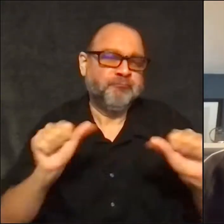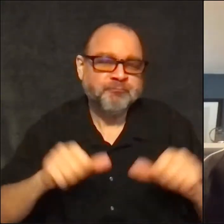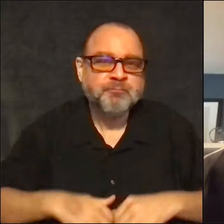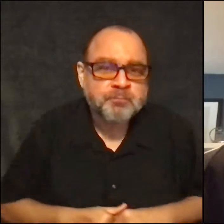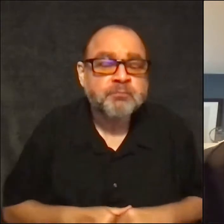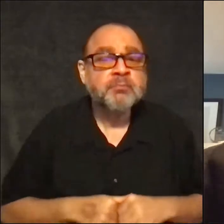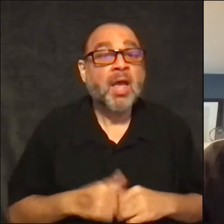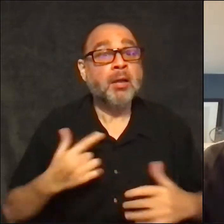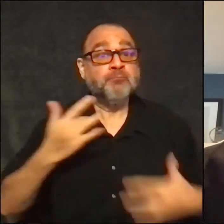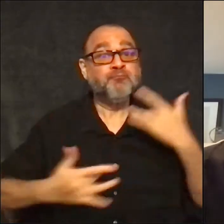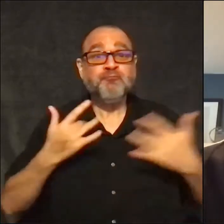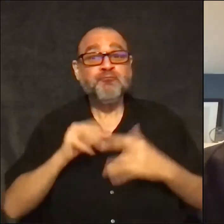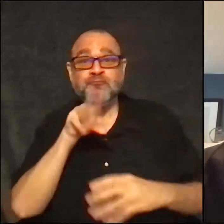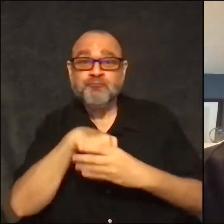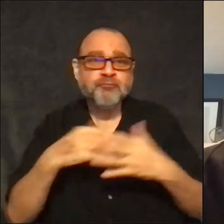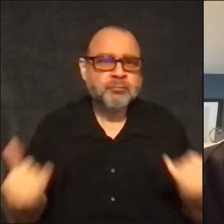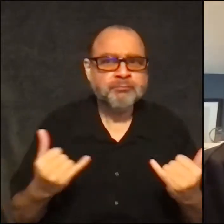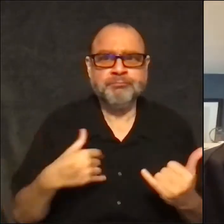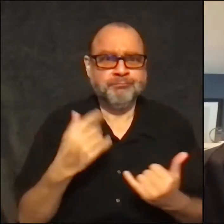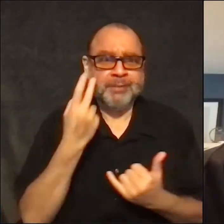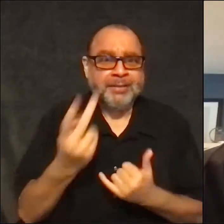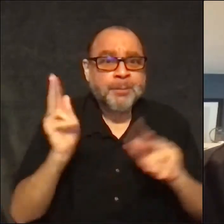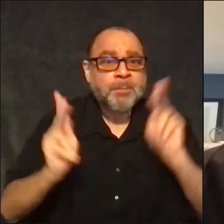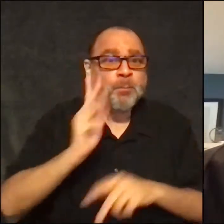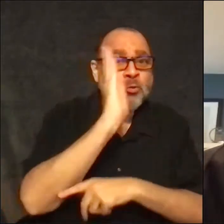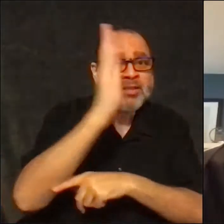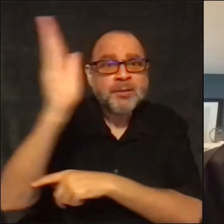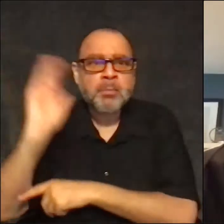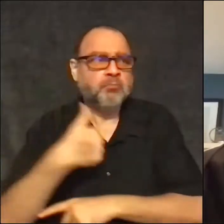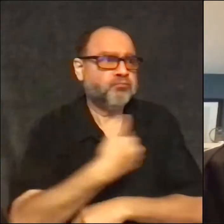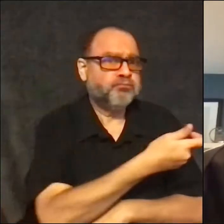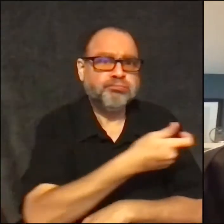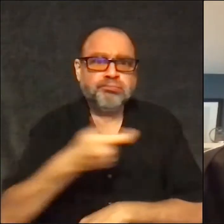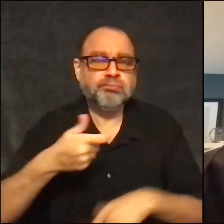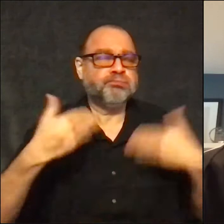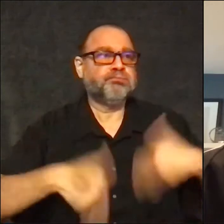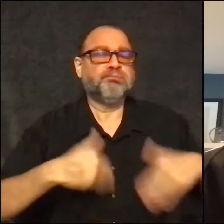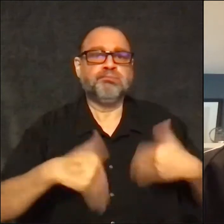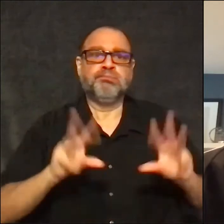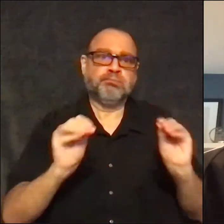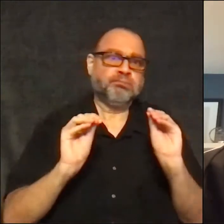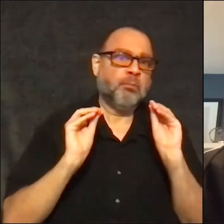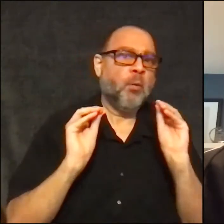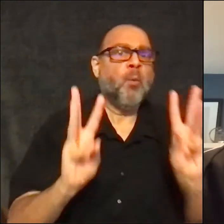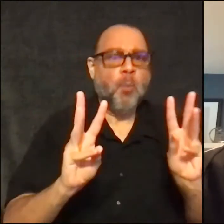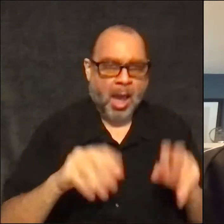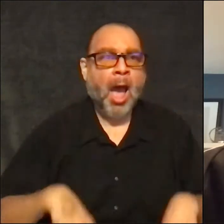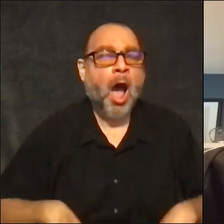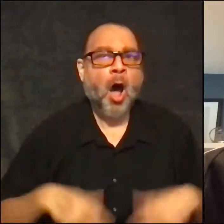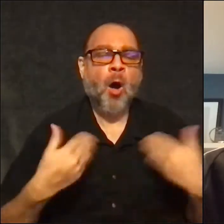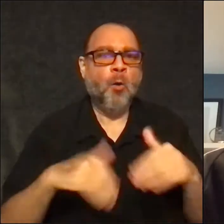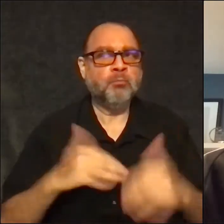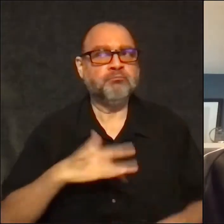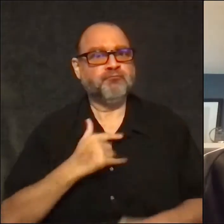that have been speaking so far. Really appreciated some of the vulnerability I heard in the last session, especially from Dr. Mendoza, Williams.